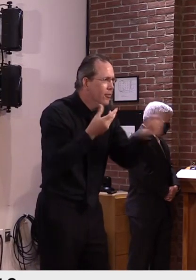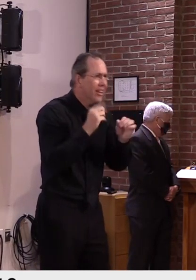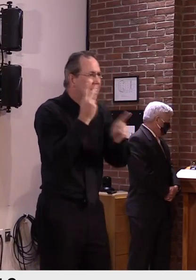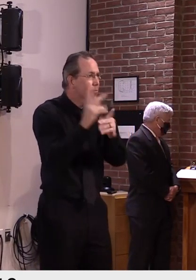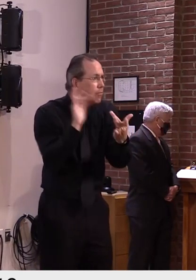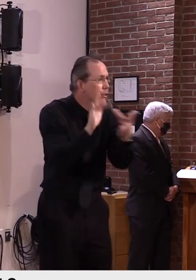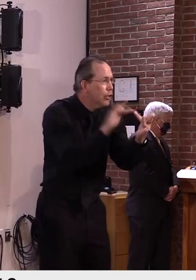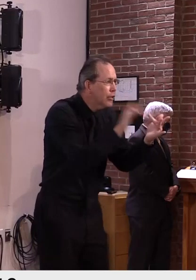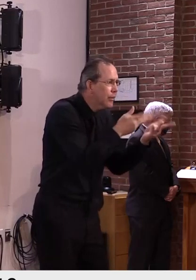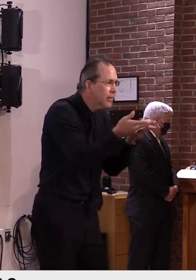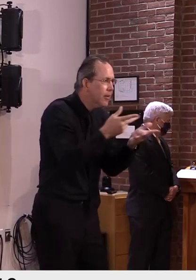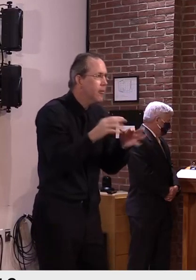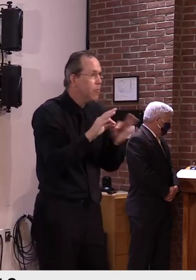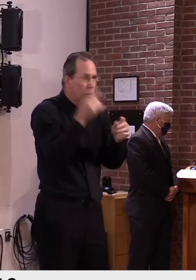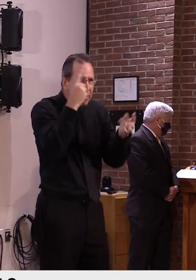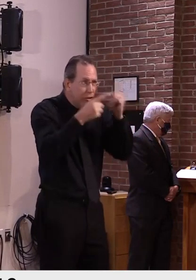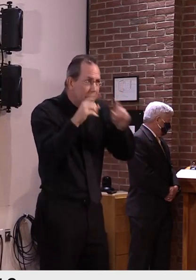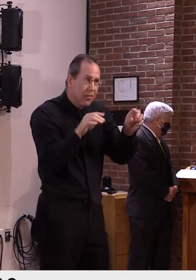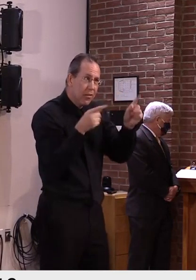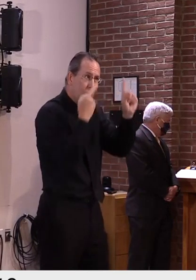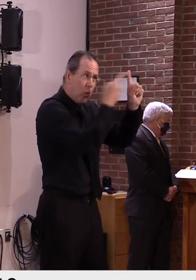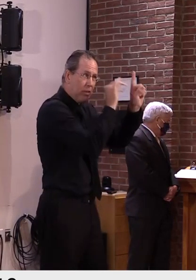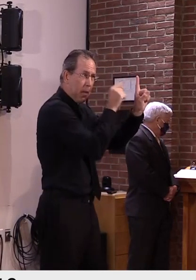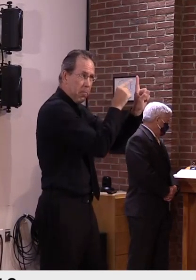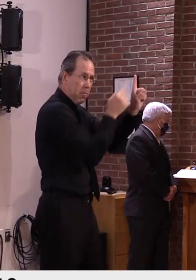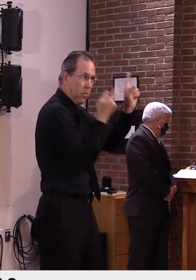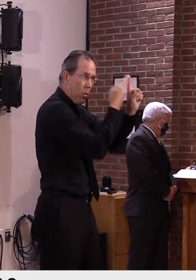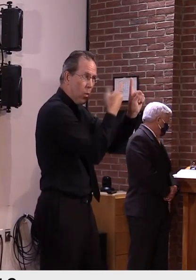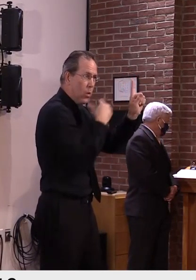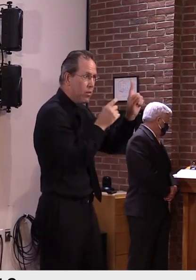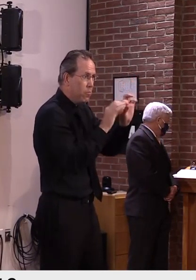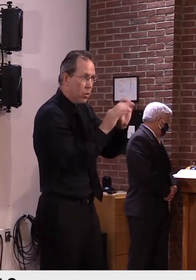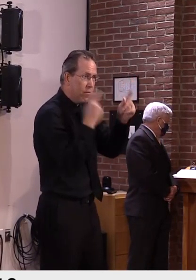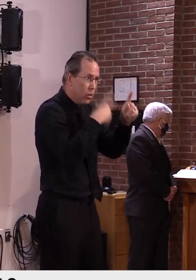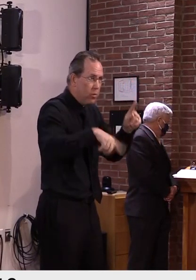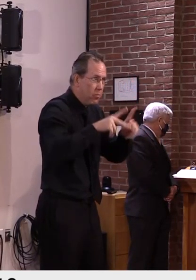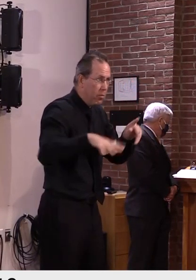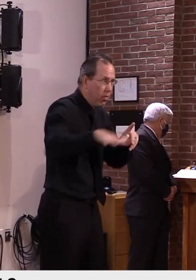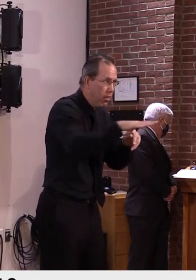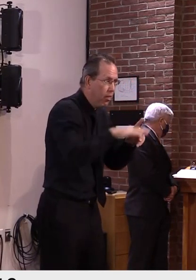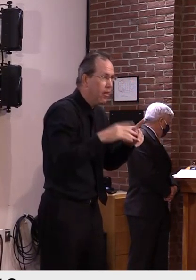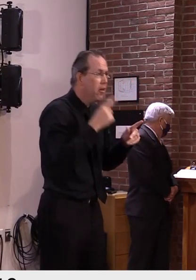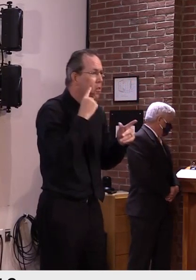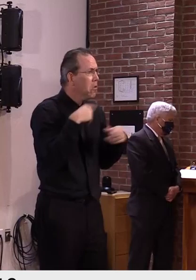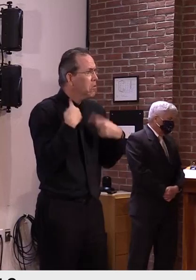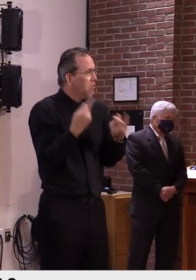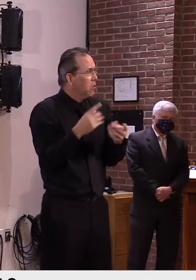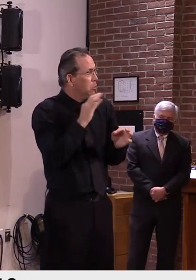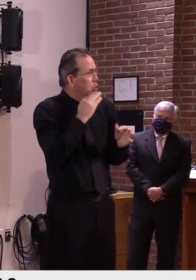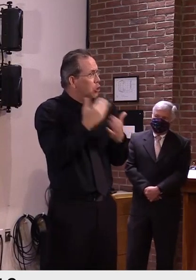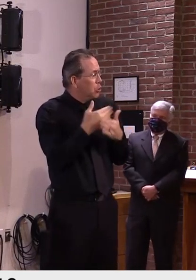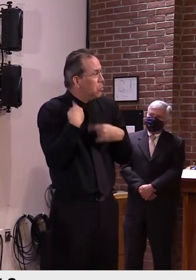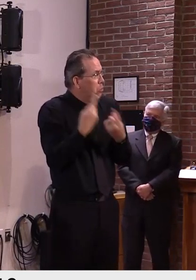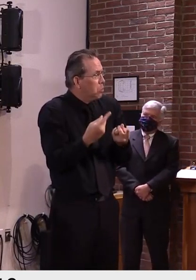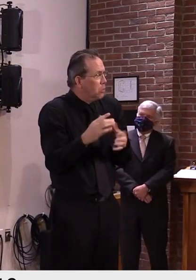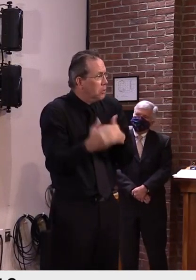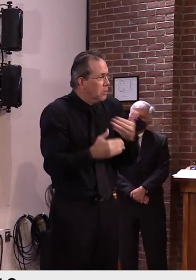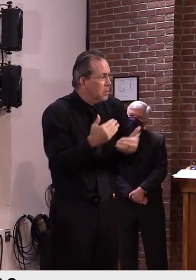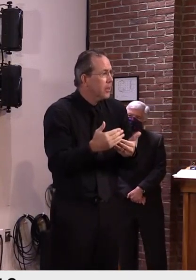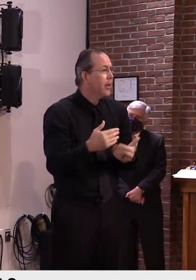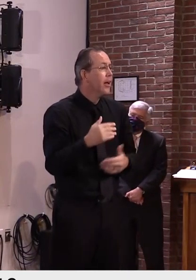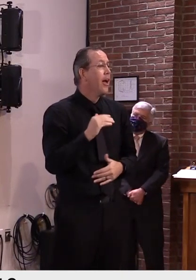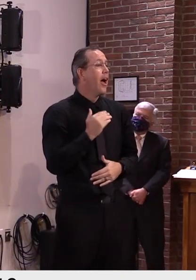So high level, we've done a lot of good work. I think the budget that we presented, the